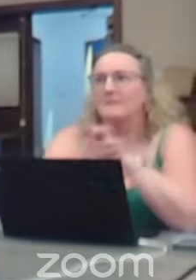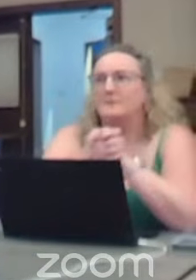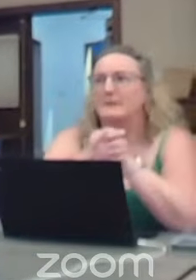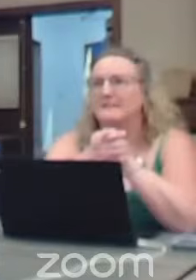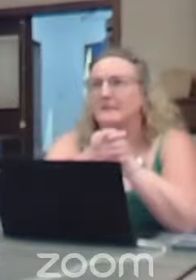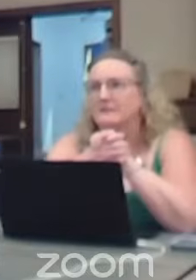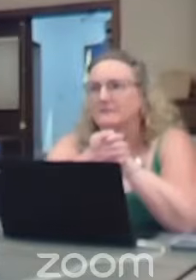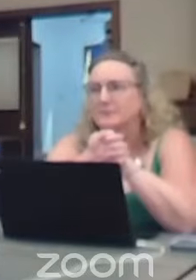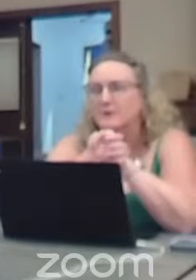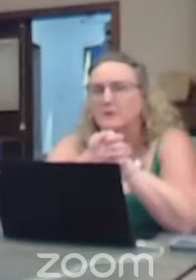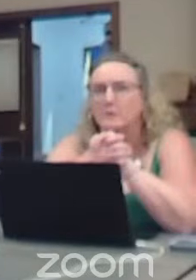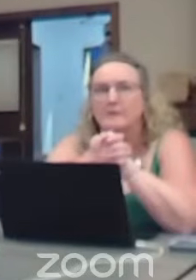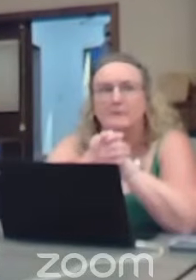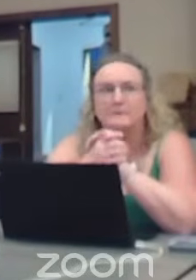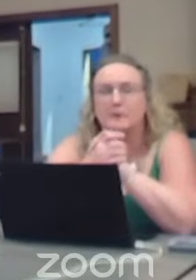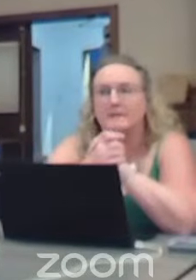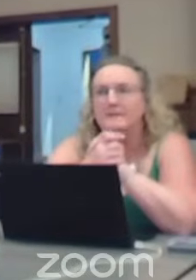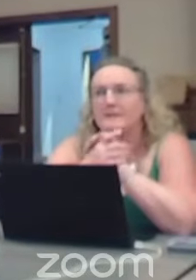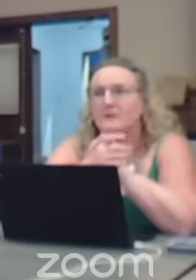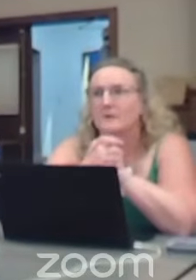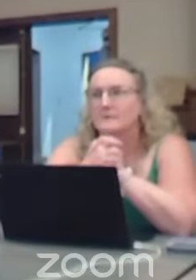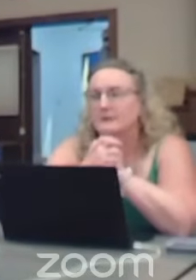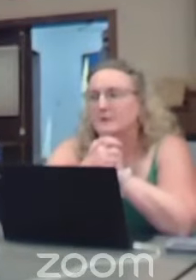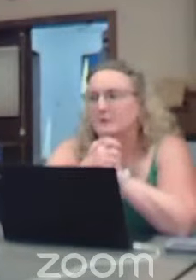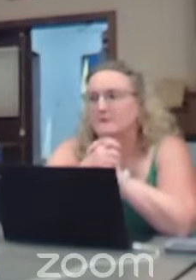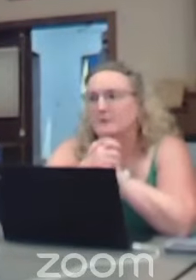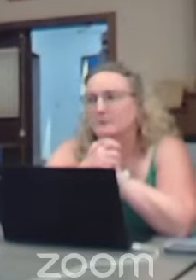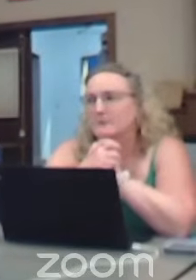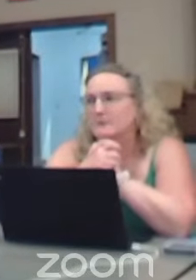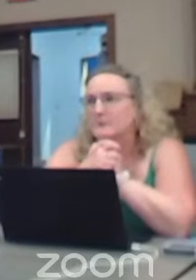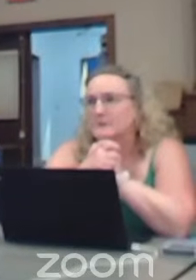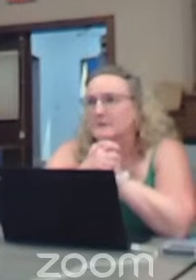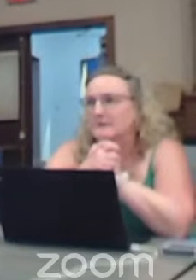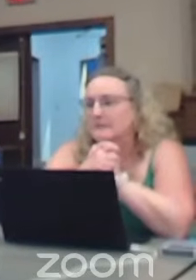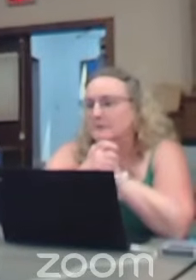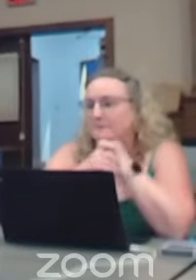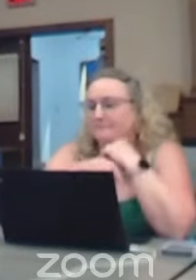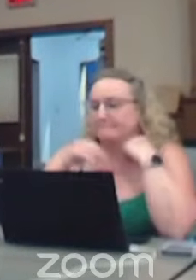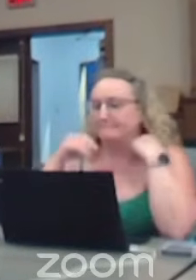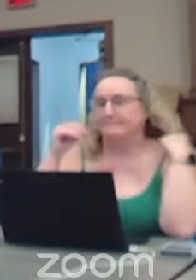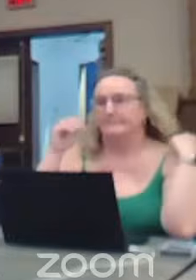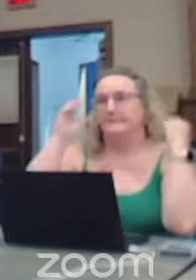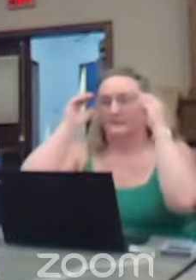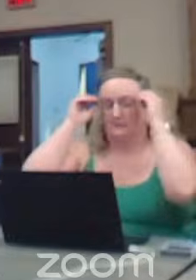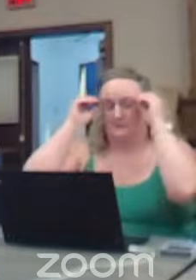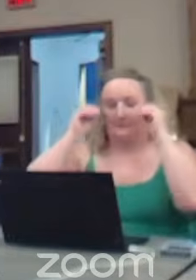who had taken the time to write letters and wondered when that was going to be included, so I really do appreciate